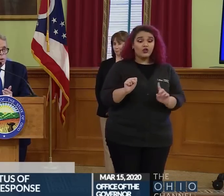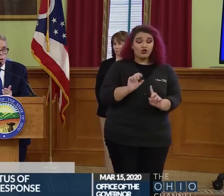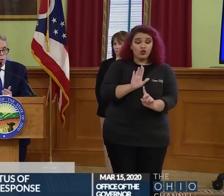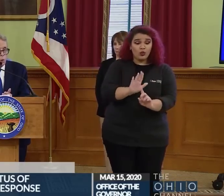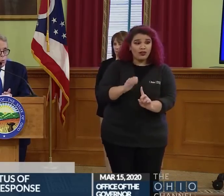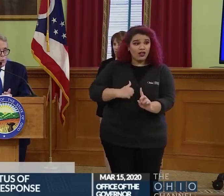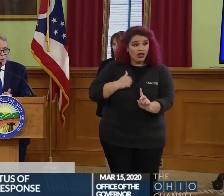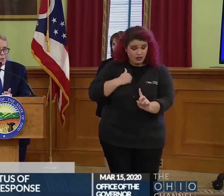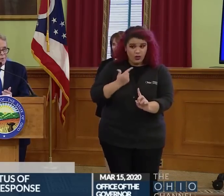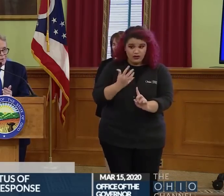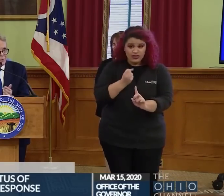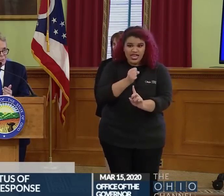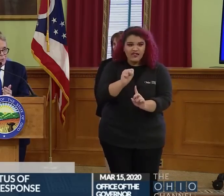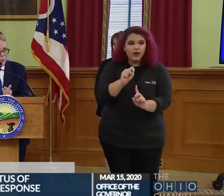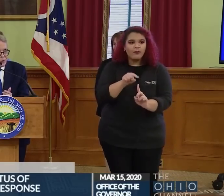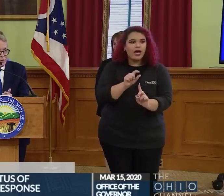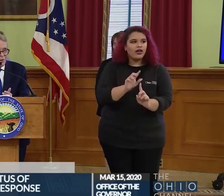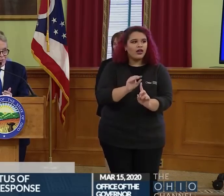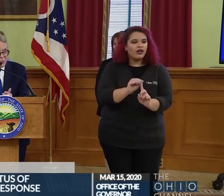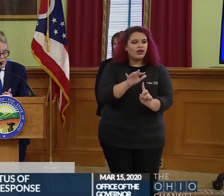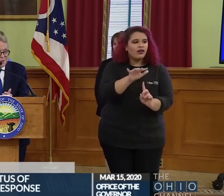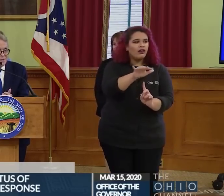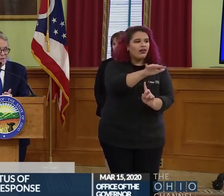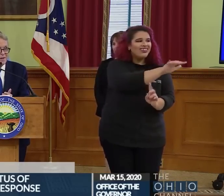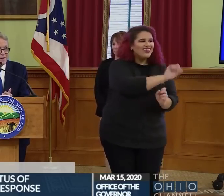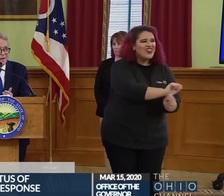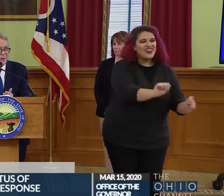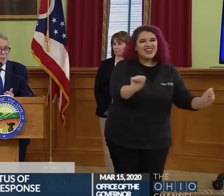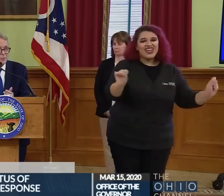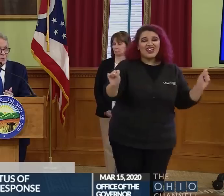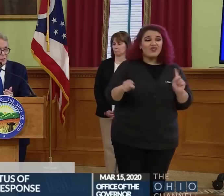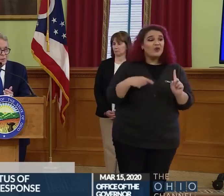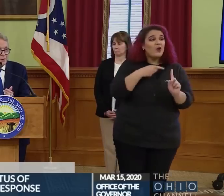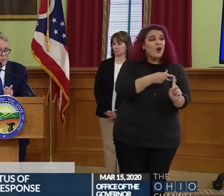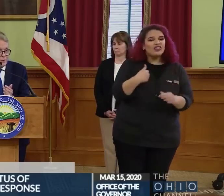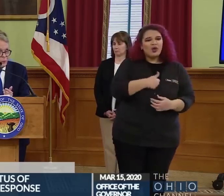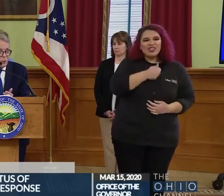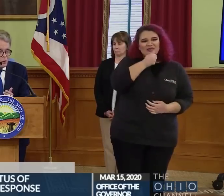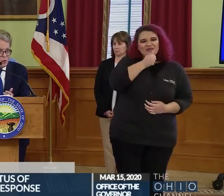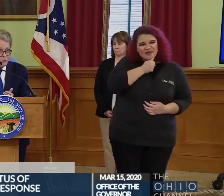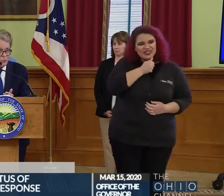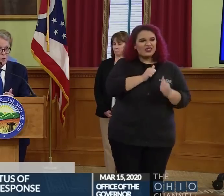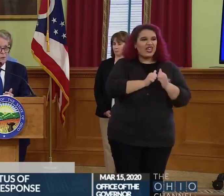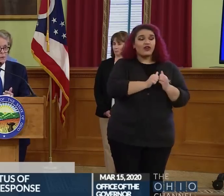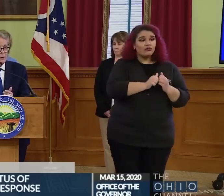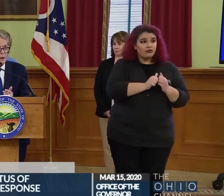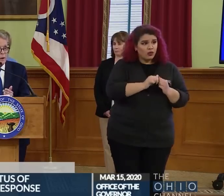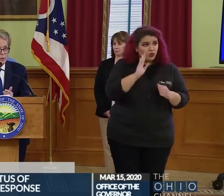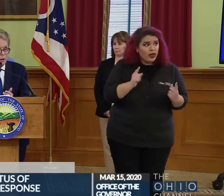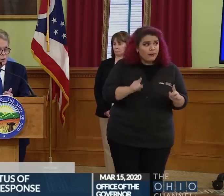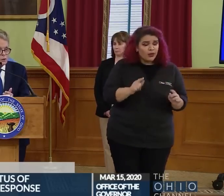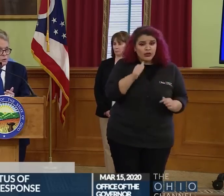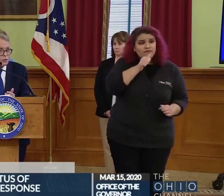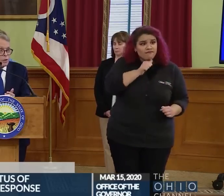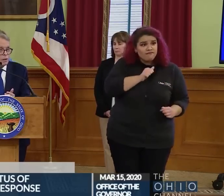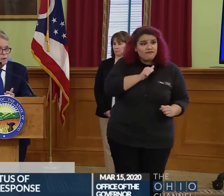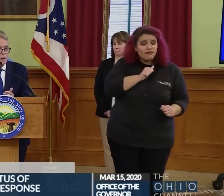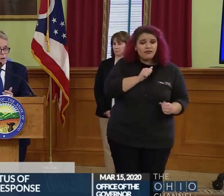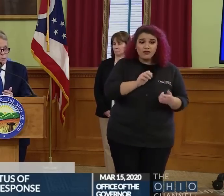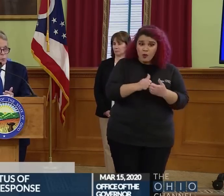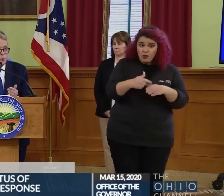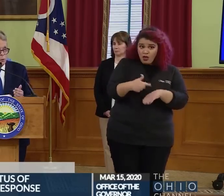And our goal is for us to get through this. You know, we will get through this. I don't know how long it's going to